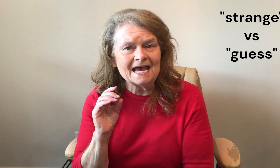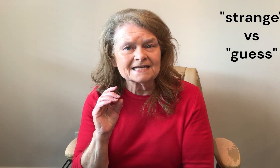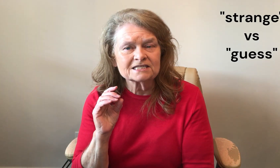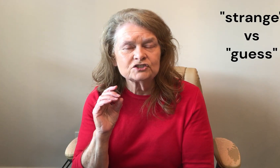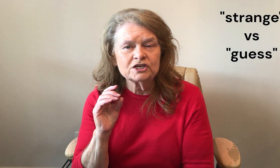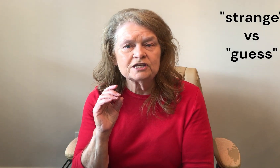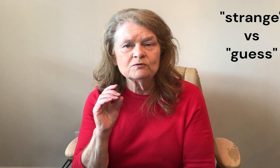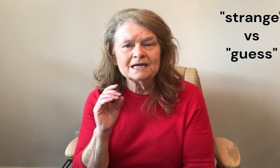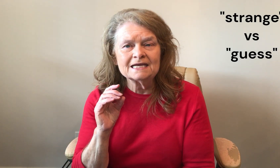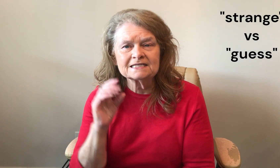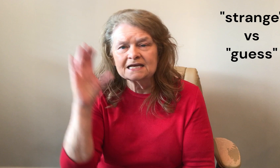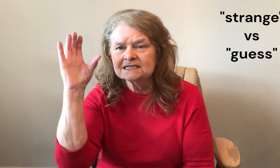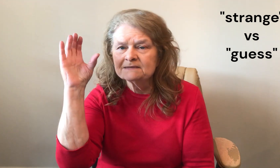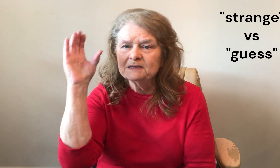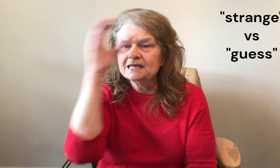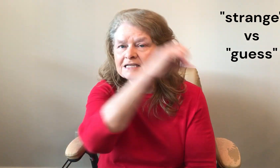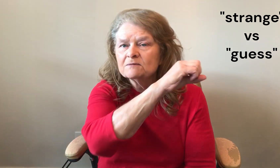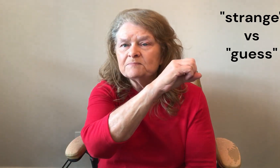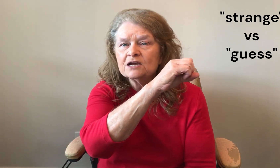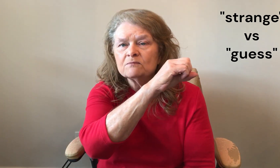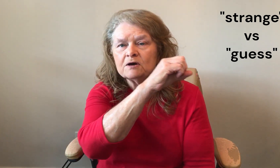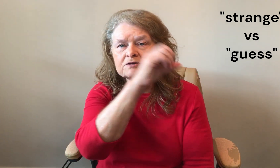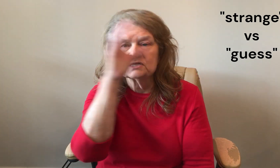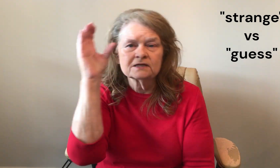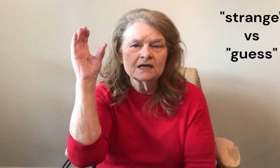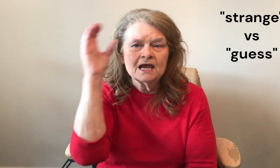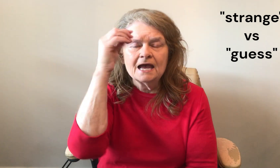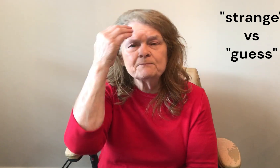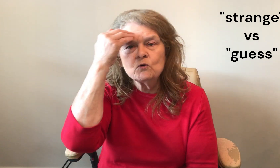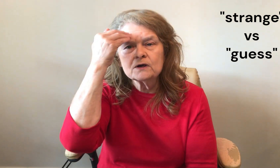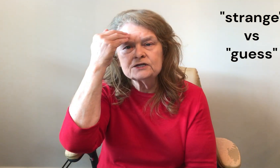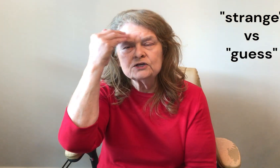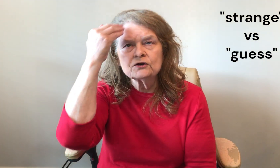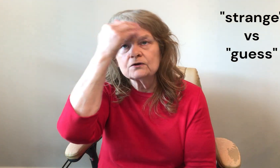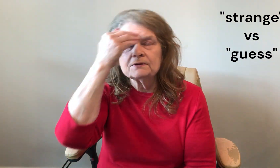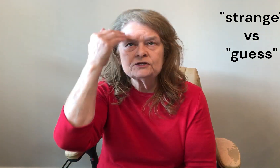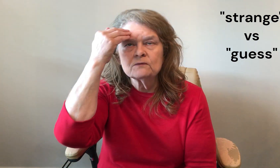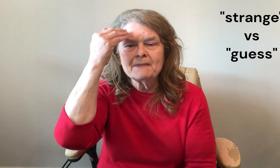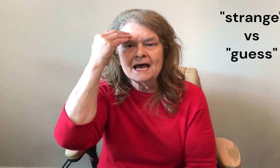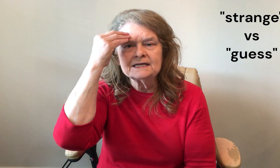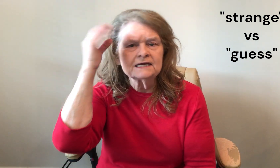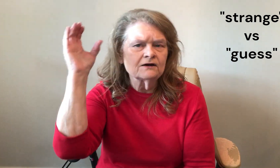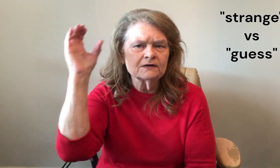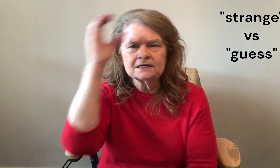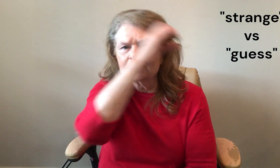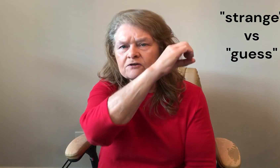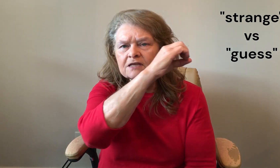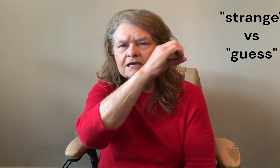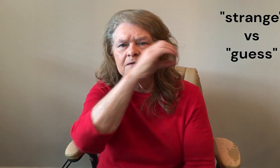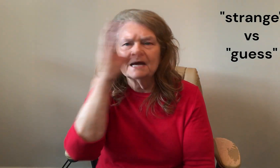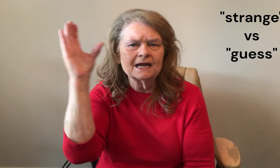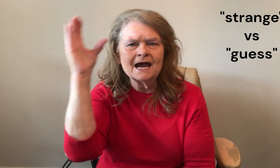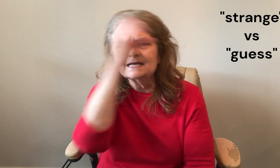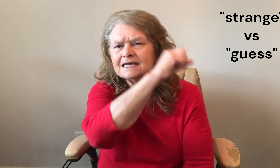guess, G-U-E-S-S, but that's a bigger motion and more in your mind area, like you're thinking about it. I